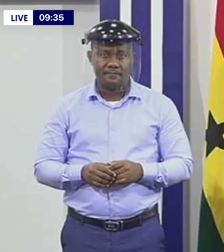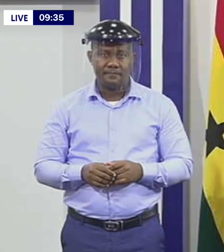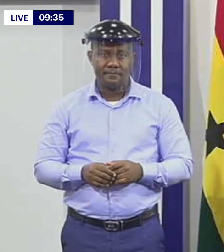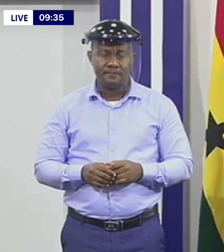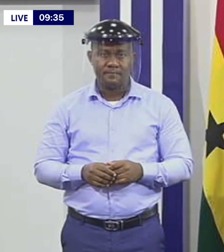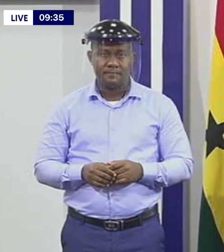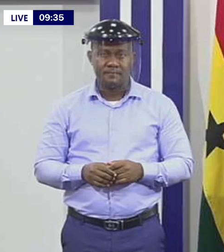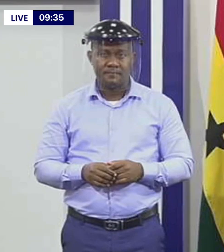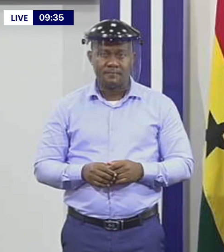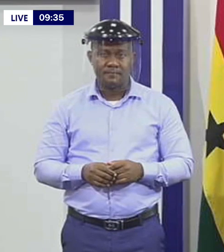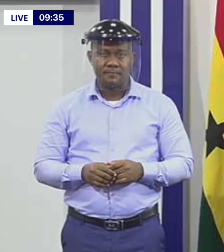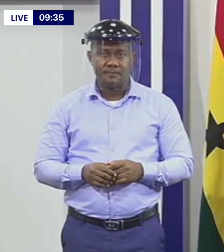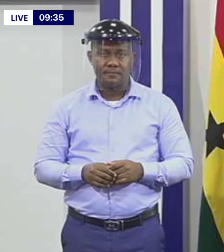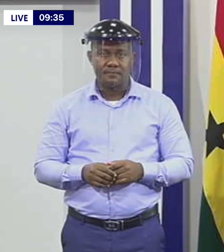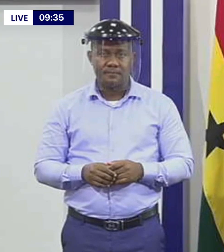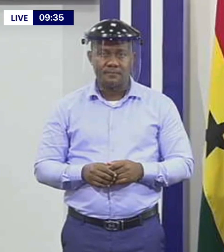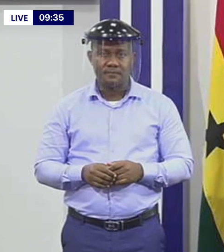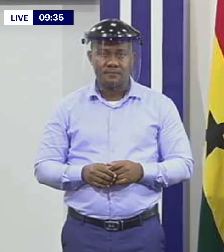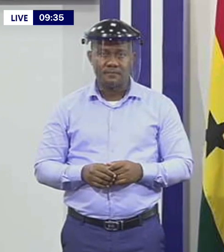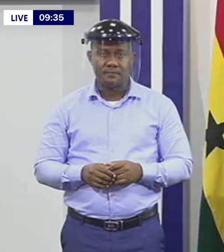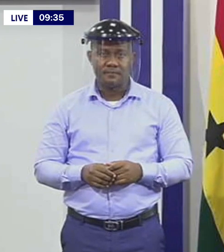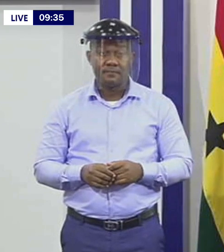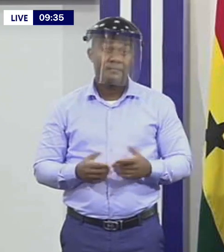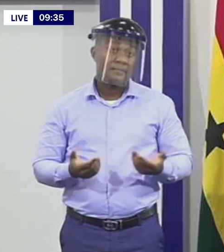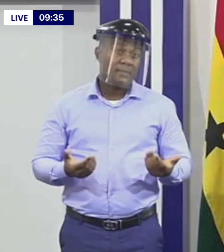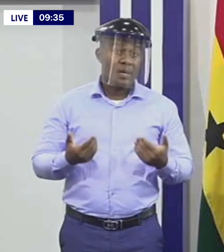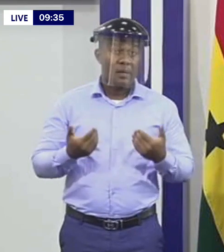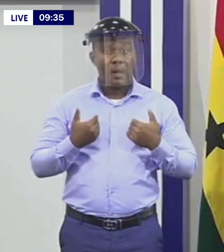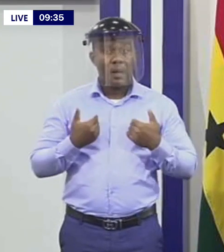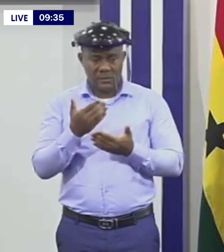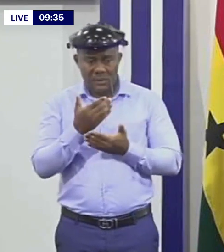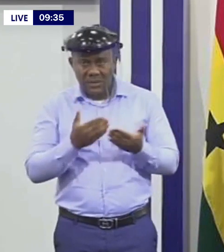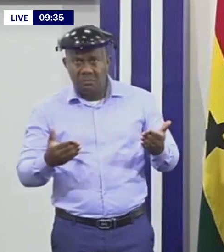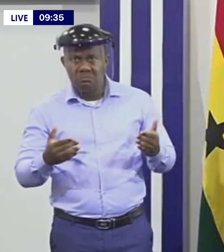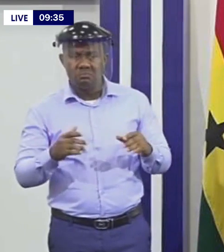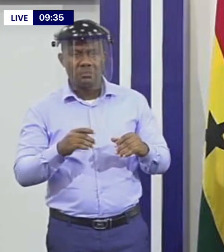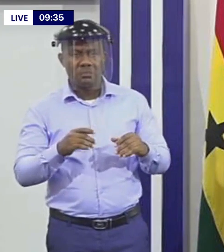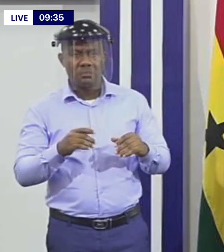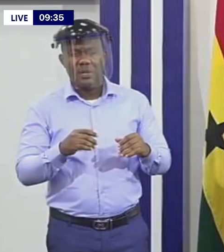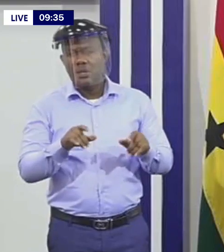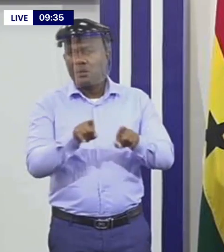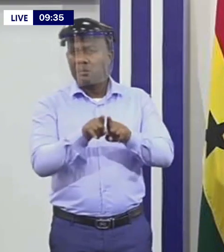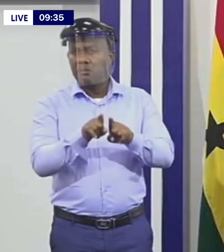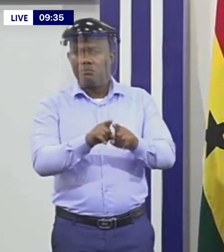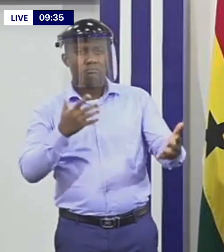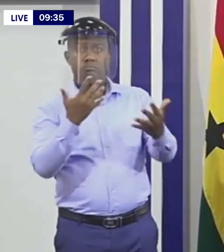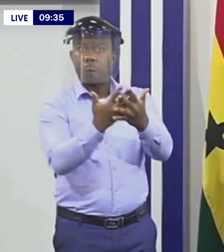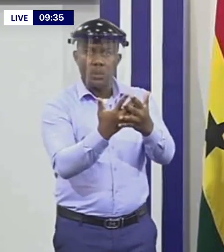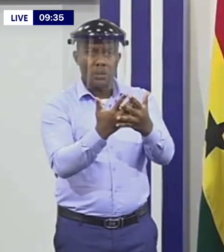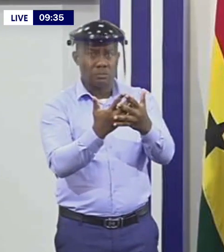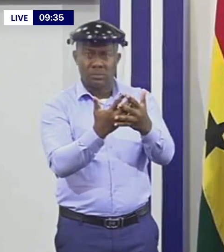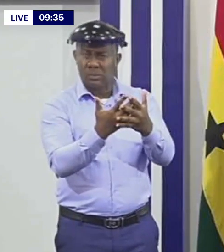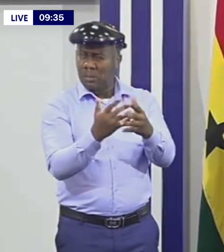in the country. There are certain settings like the prisons, where you have a lot of